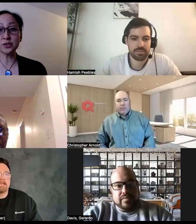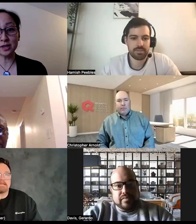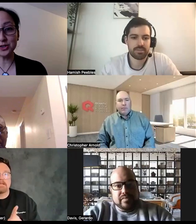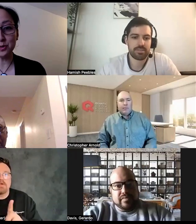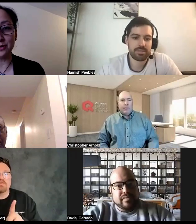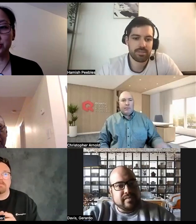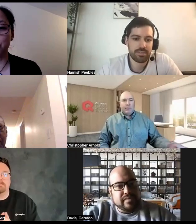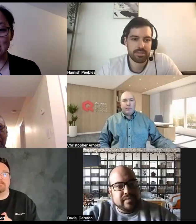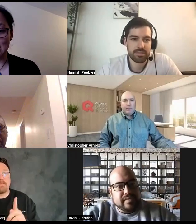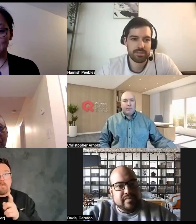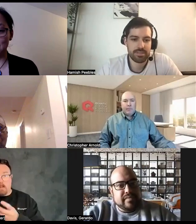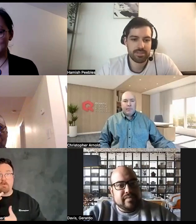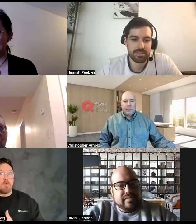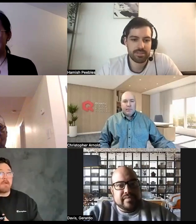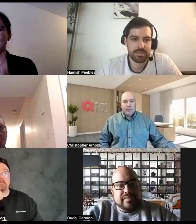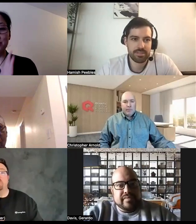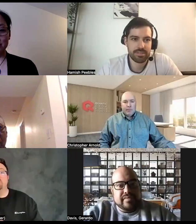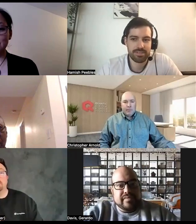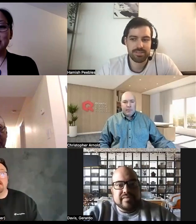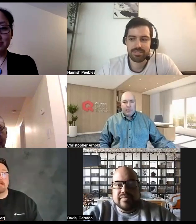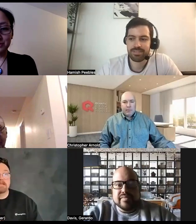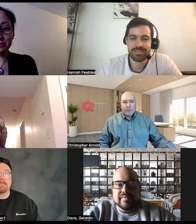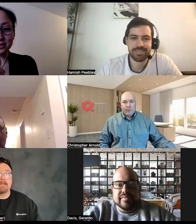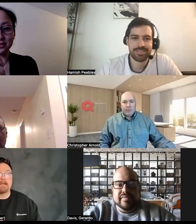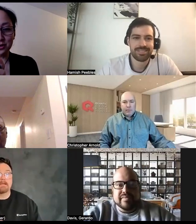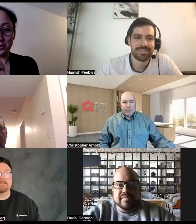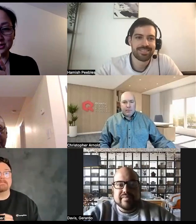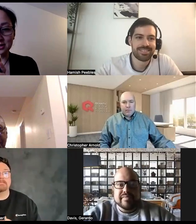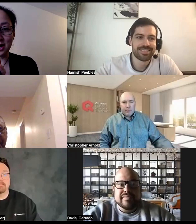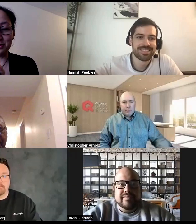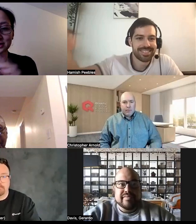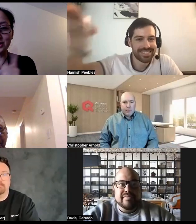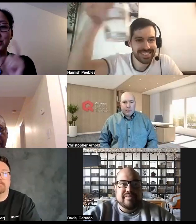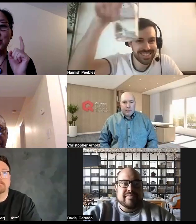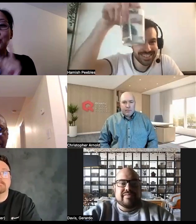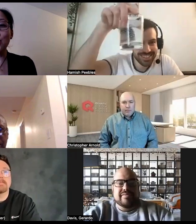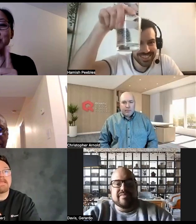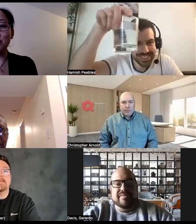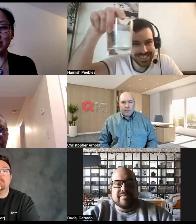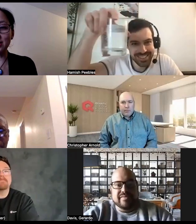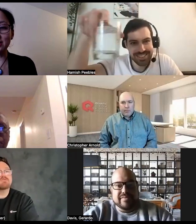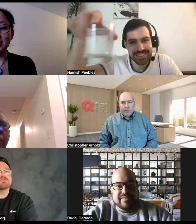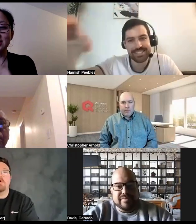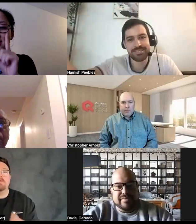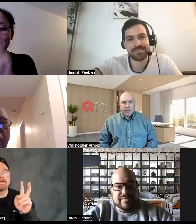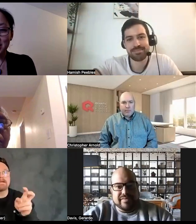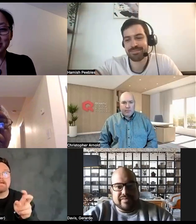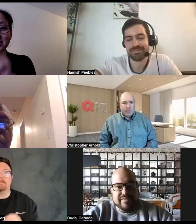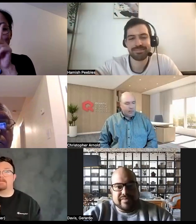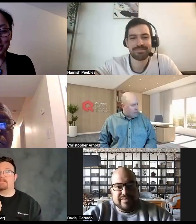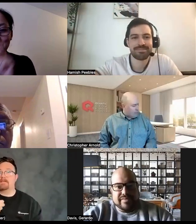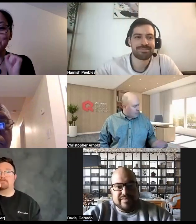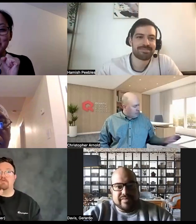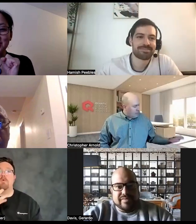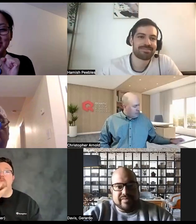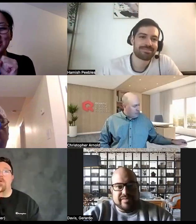box, and also let us know if you're drinking anything. Beverages are always a topic. So warm water. Hamish